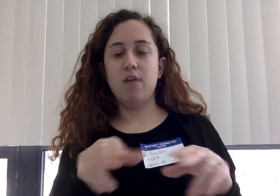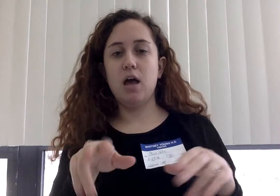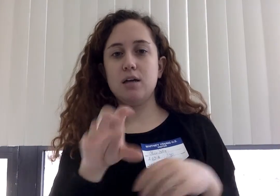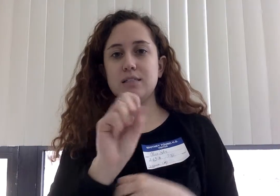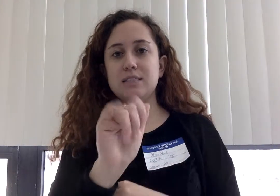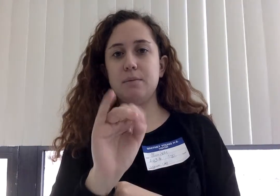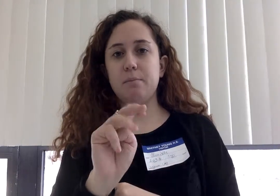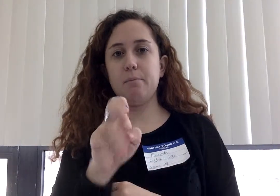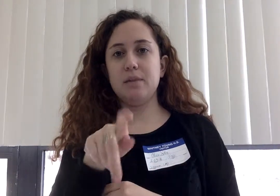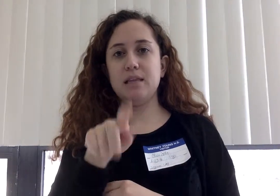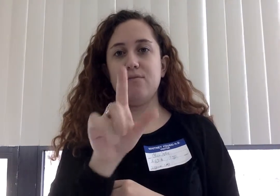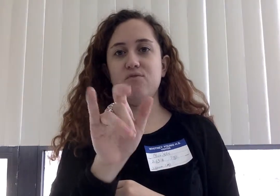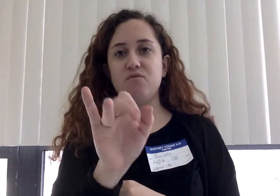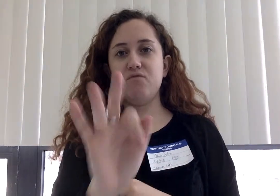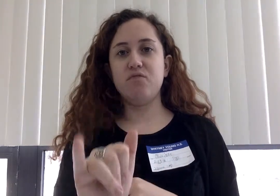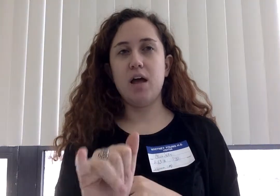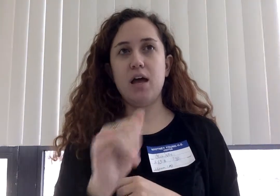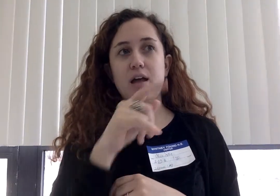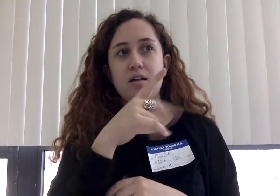3 and x plus